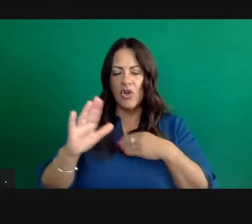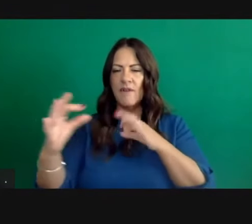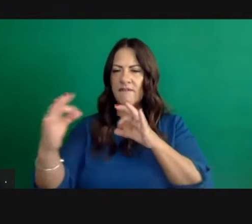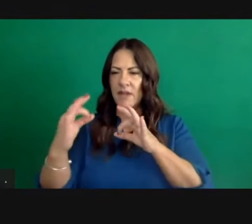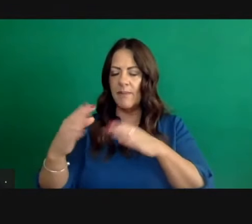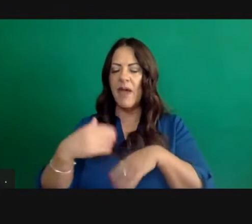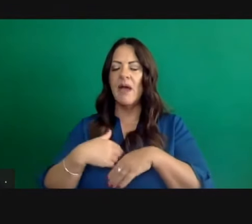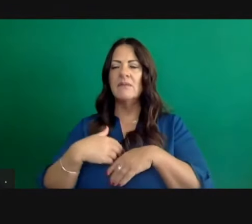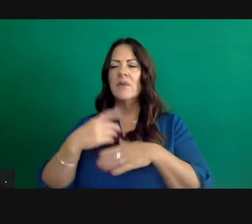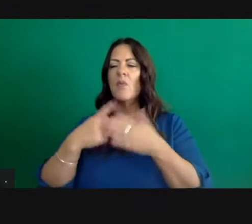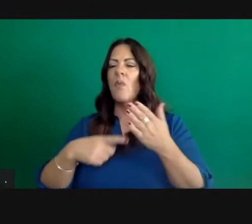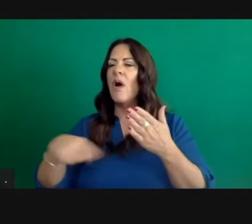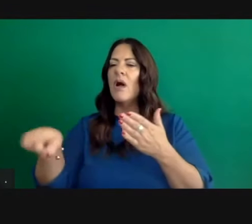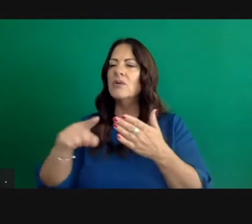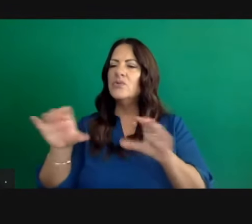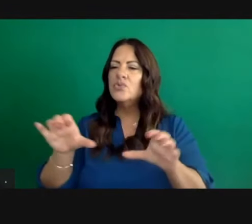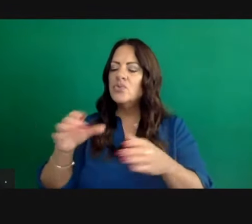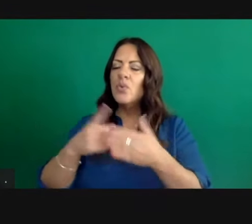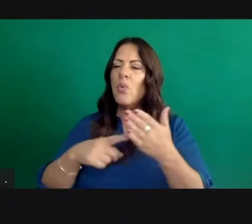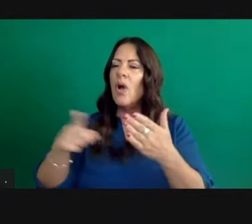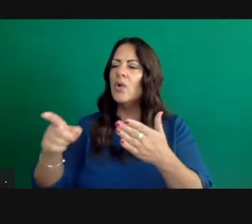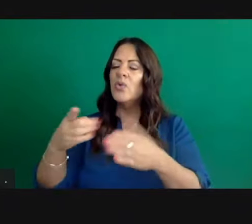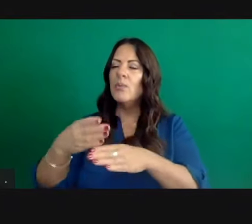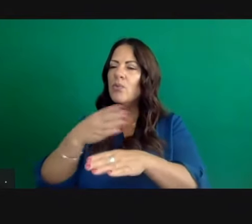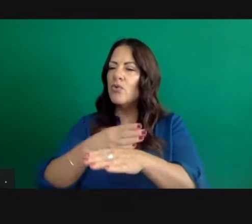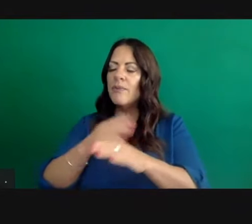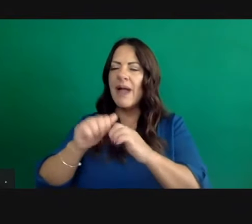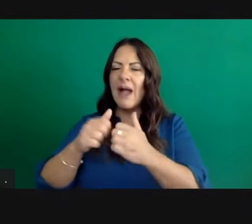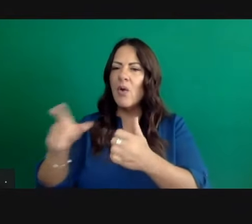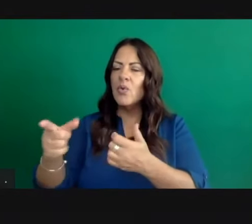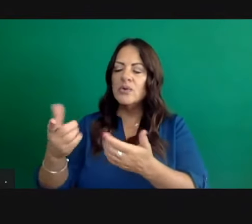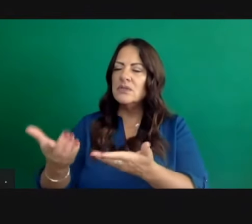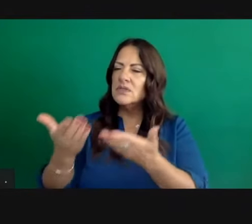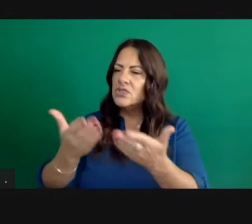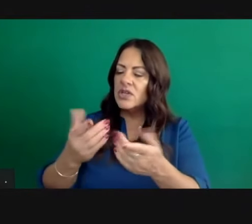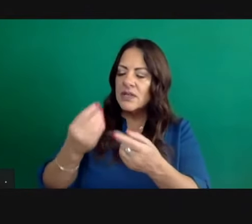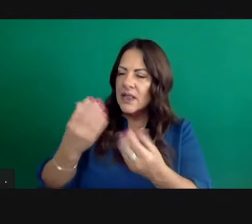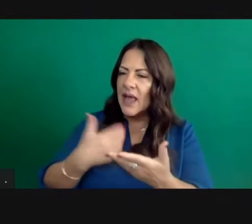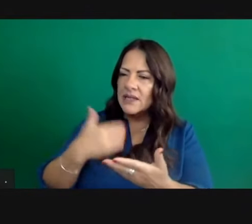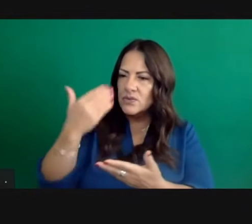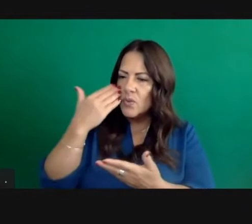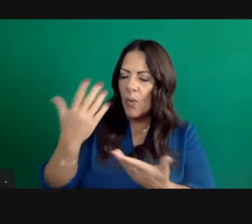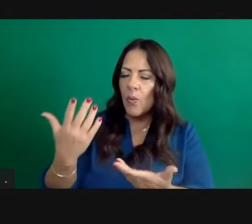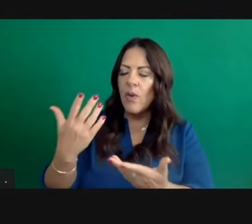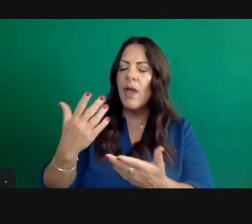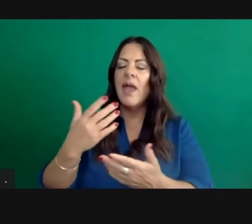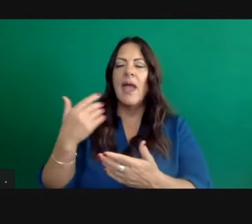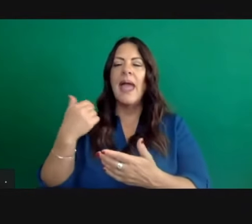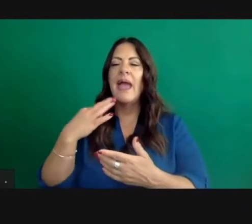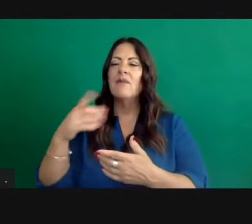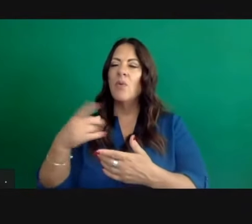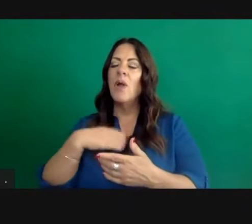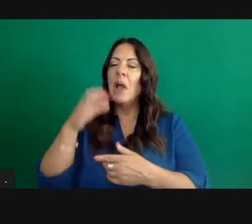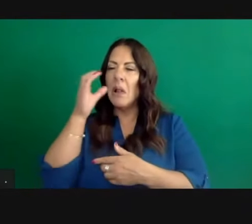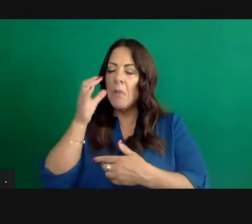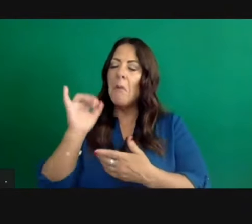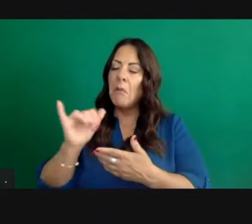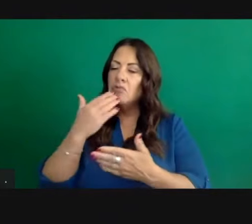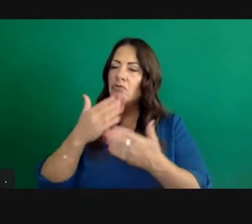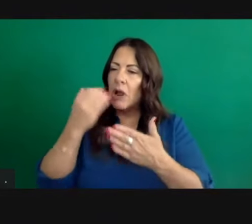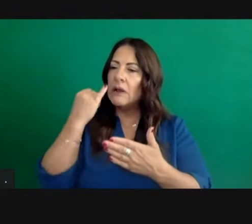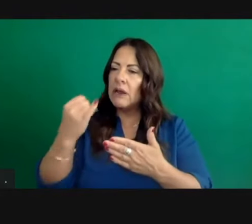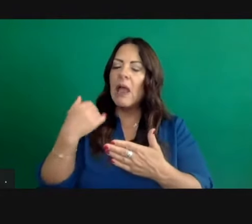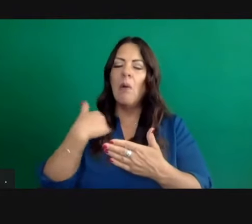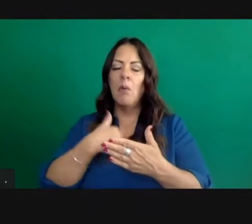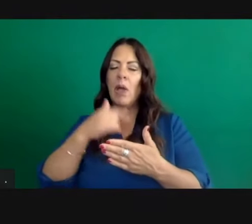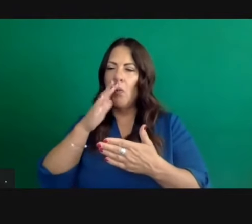to understand what improvements they might suggest. And if reasonable, we do end up implementing that. So I look forward to hearing